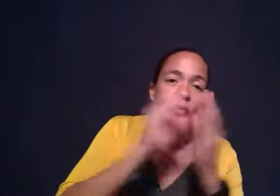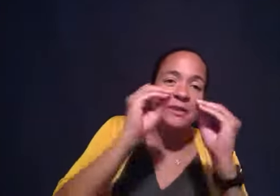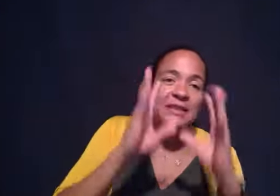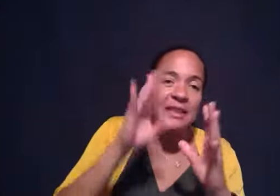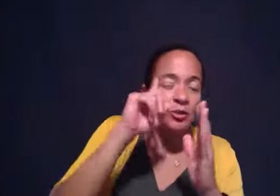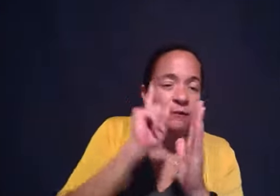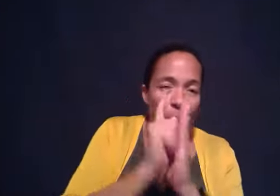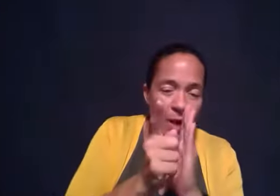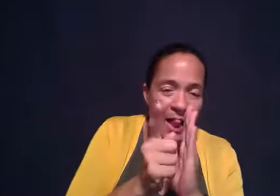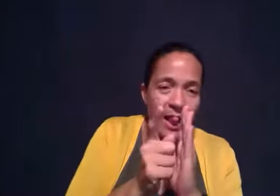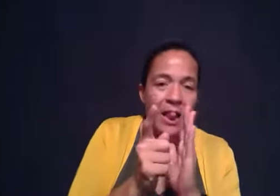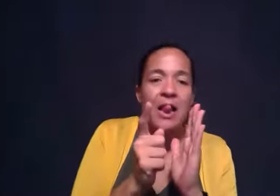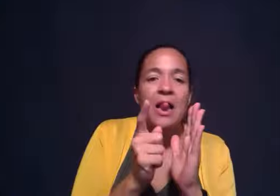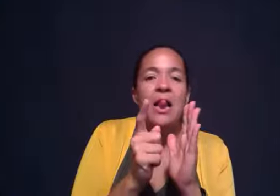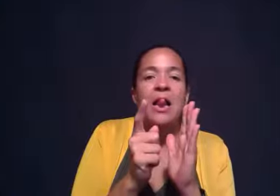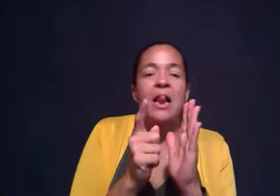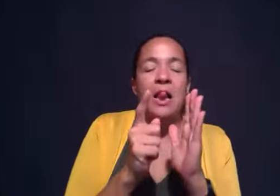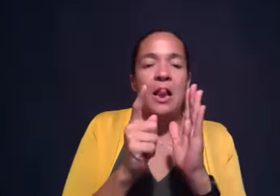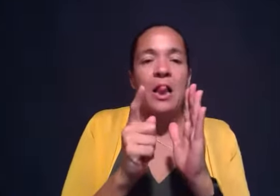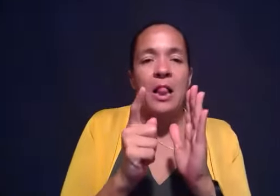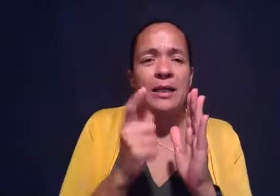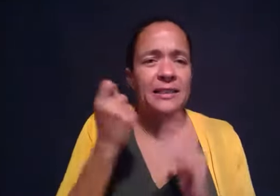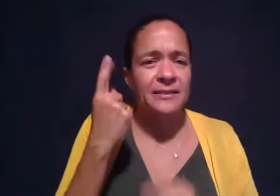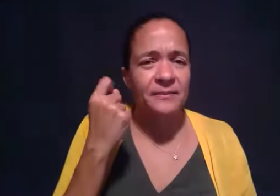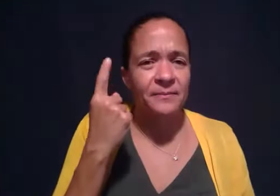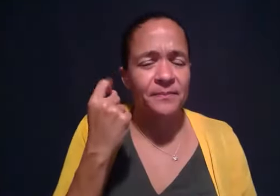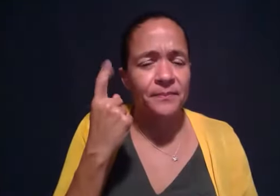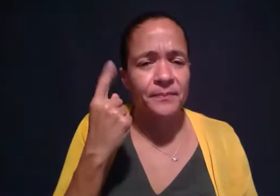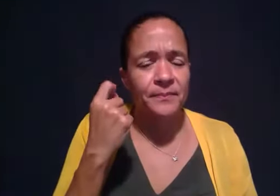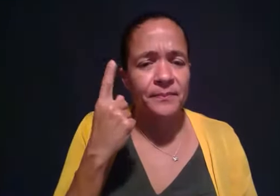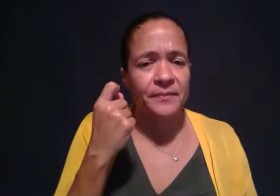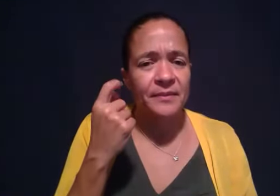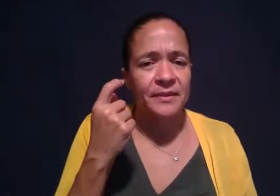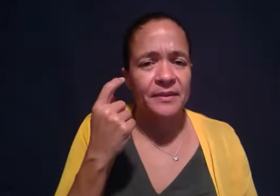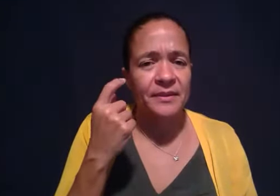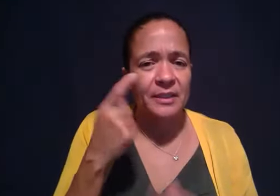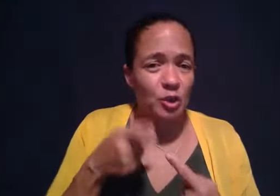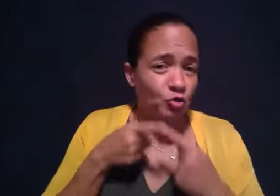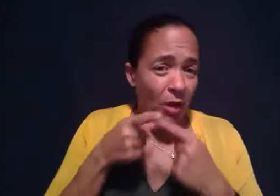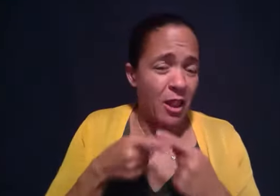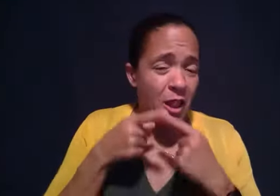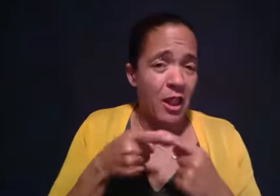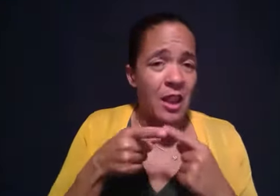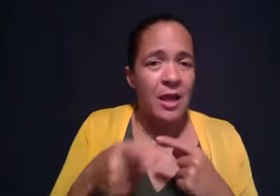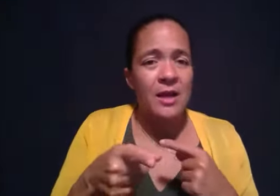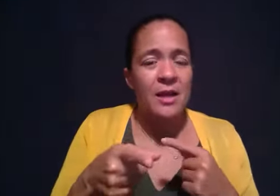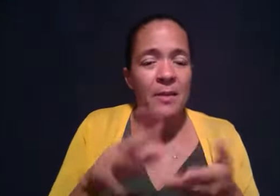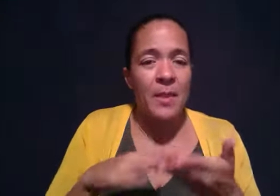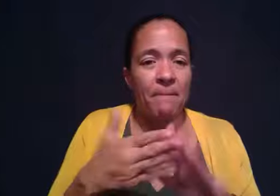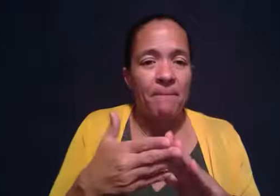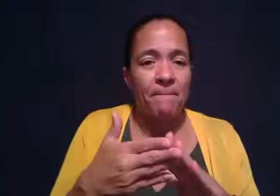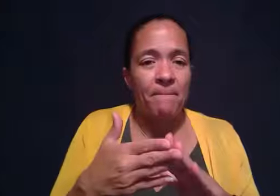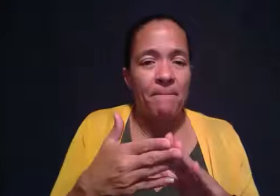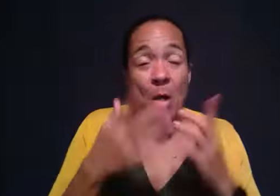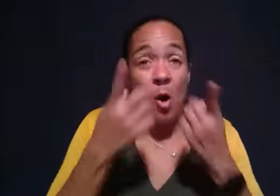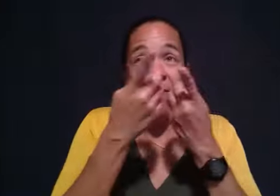But the problem with that was that they get a little rigid about mourning